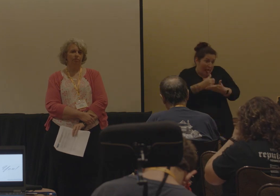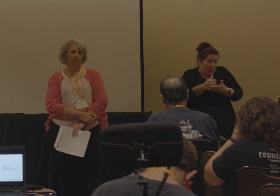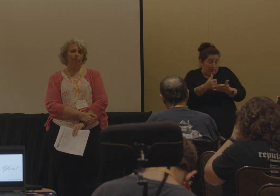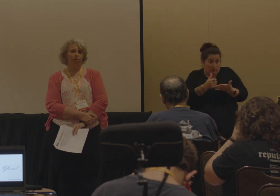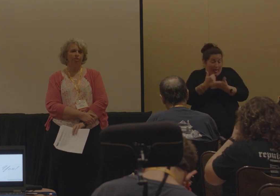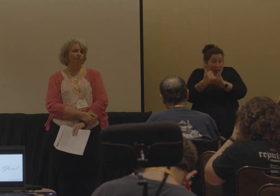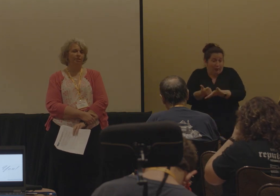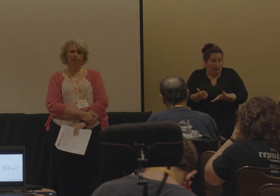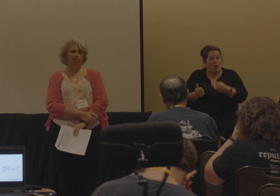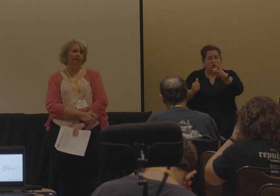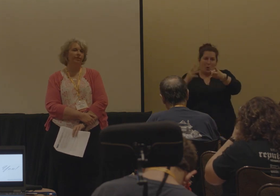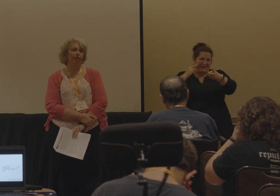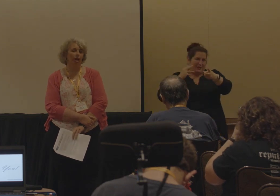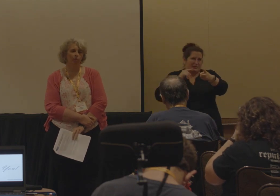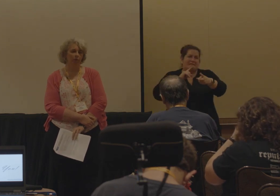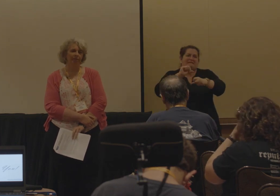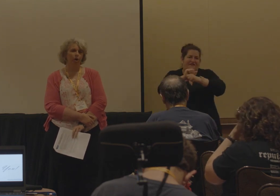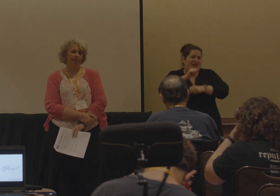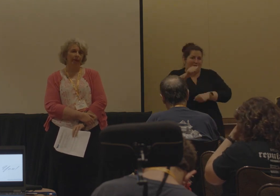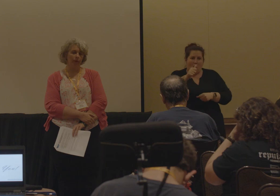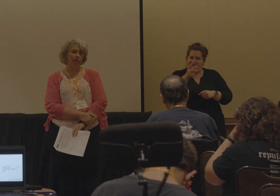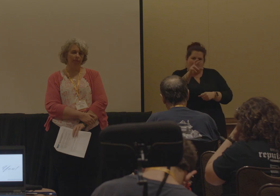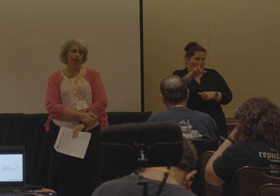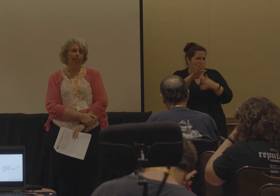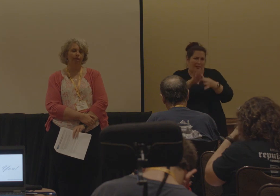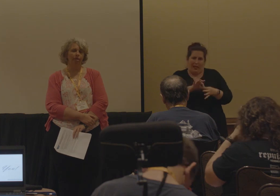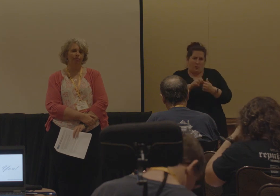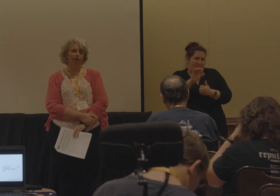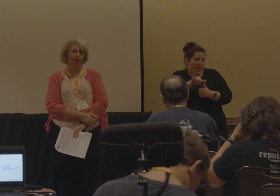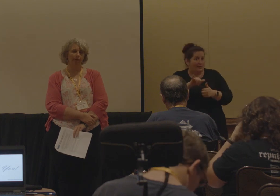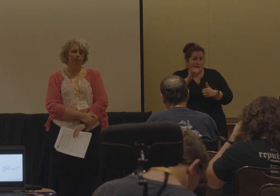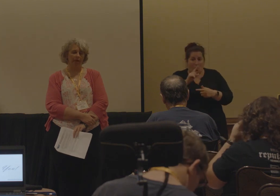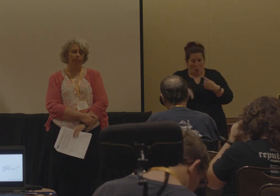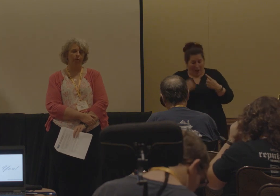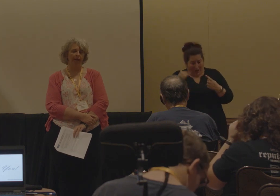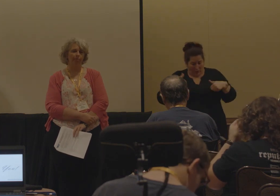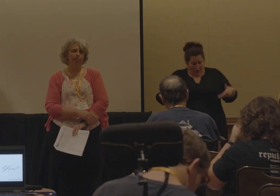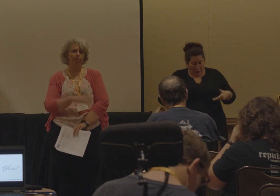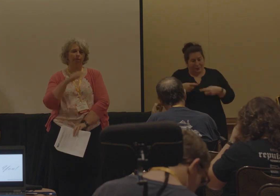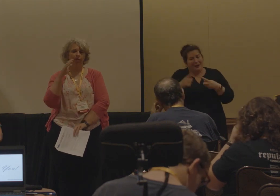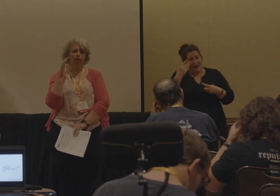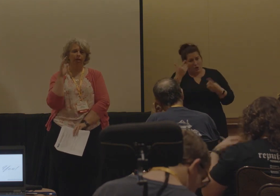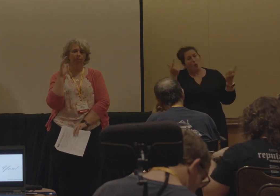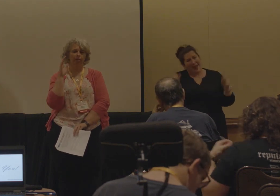her. Your experience is definitely not what VR is about, and I apologize for that, but I do know it